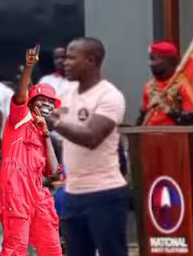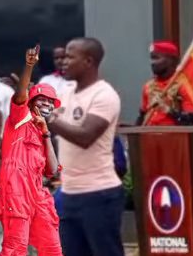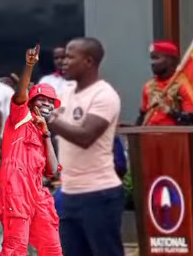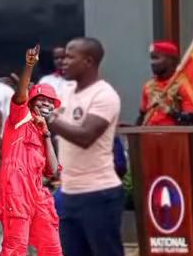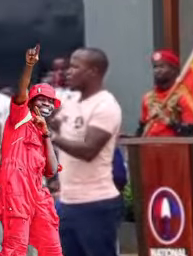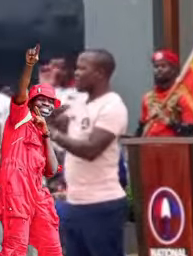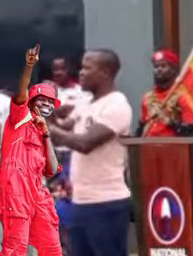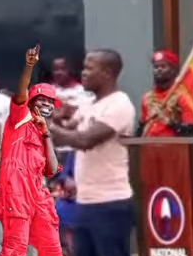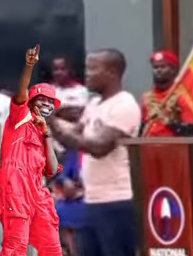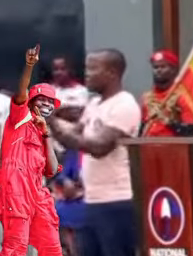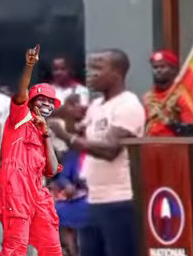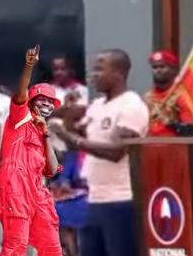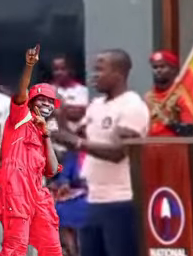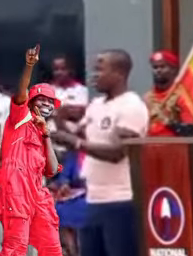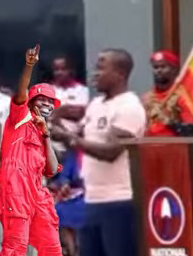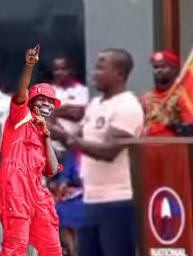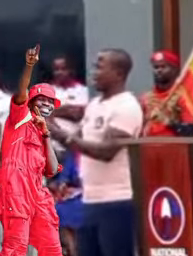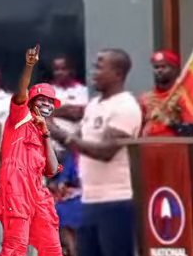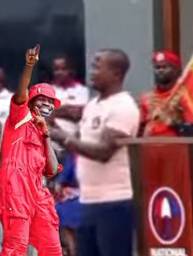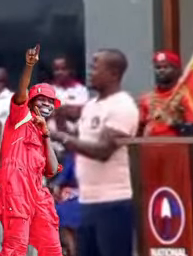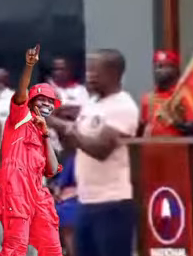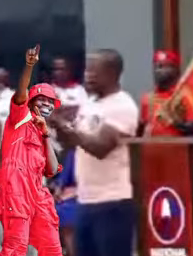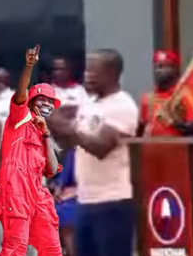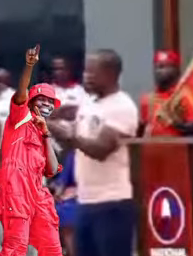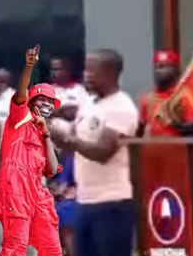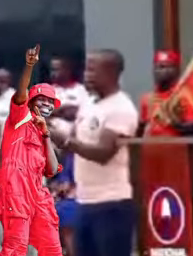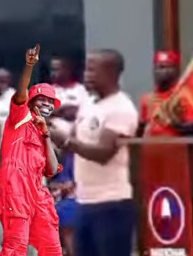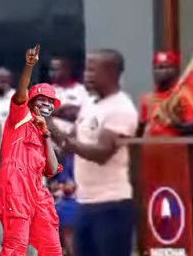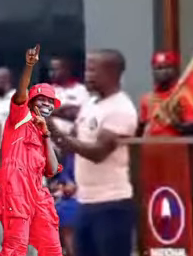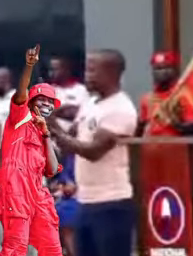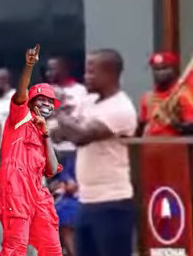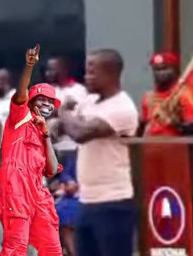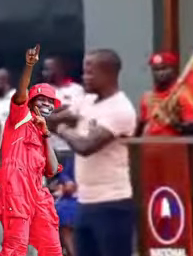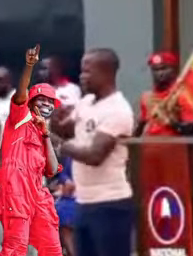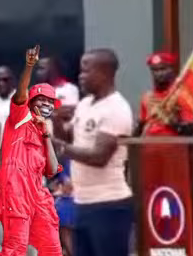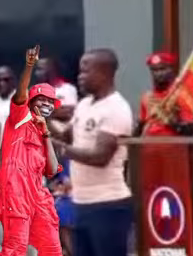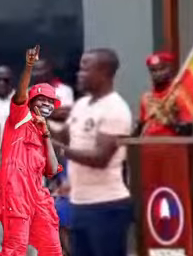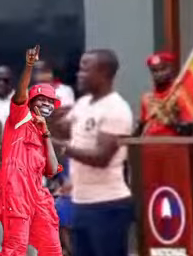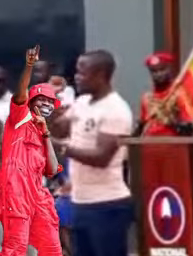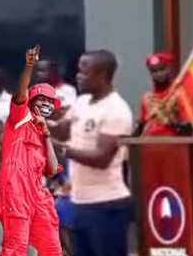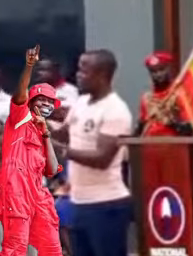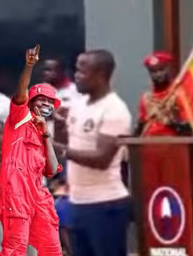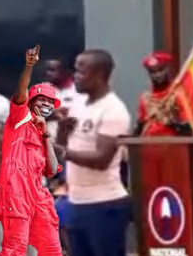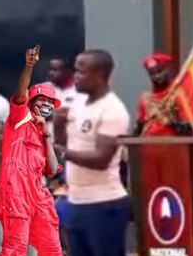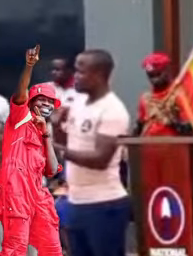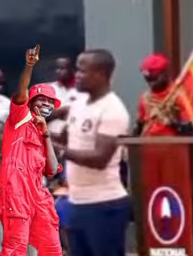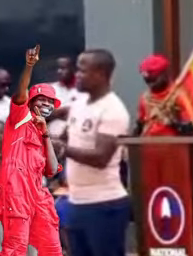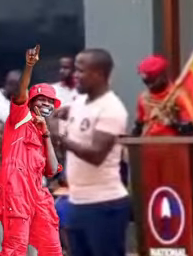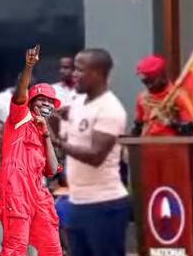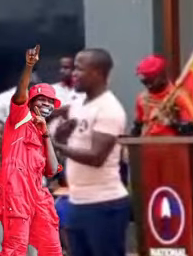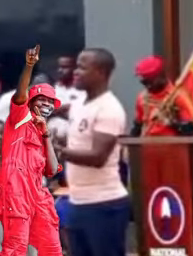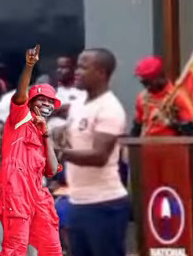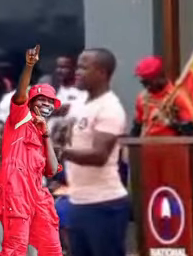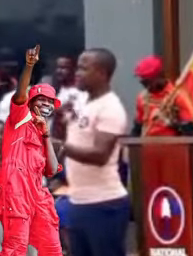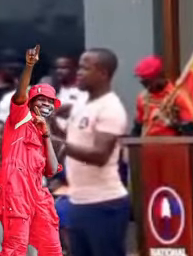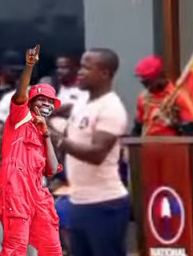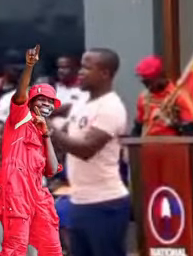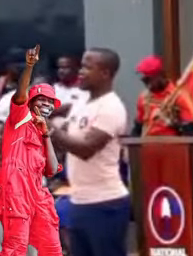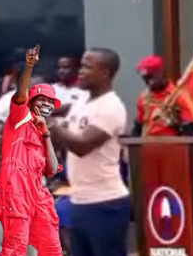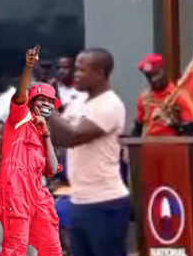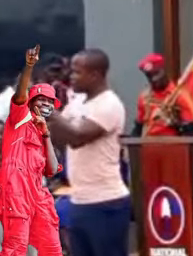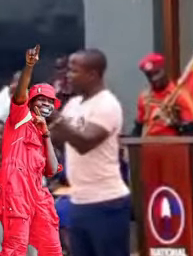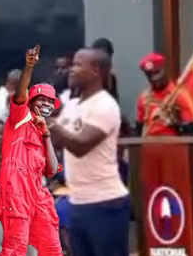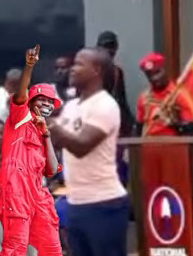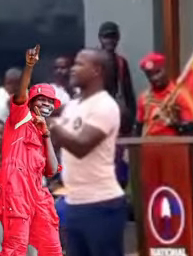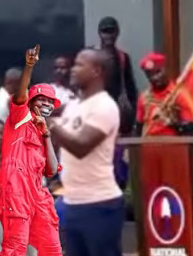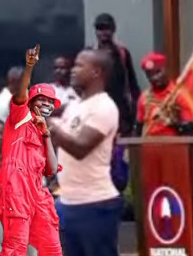these fellow citizens have to be given a feeling of equality and equity as they live in